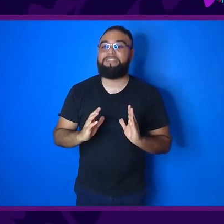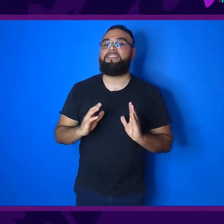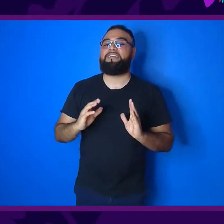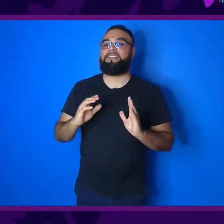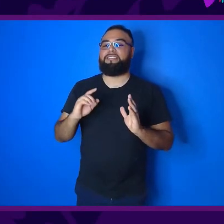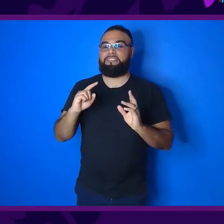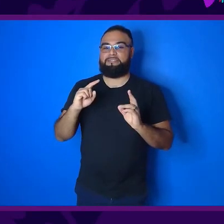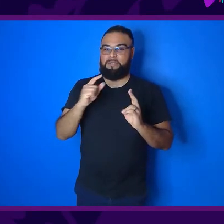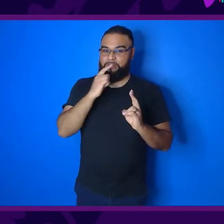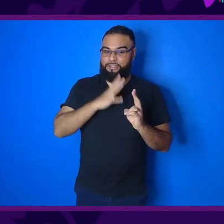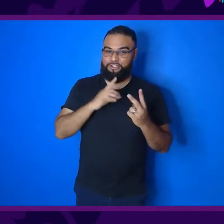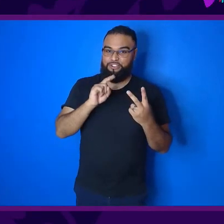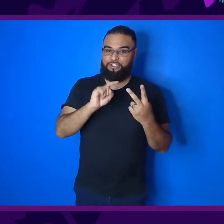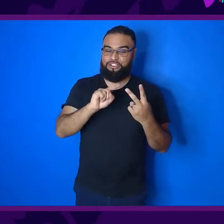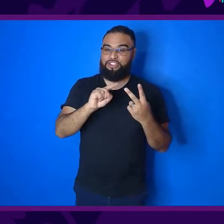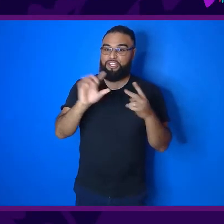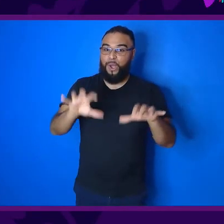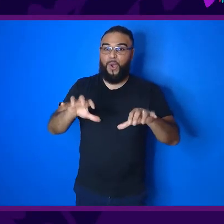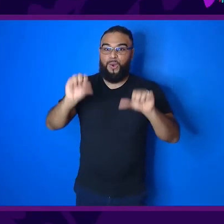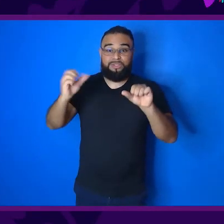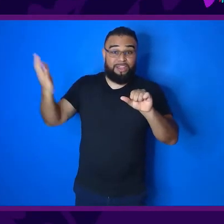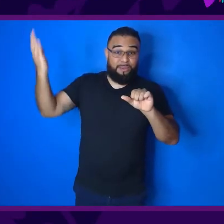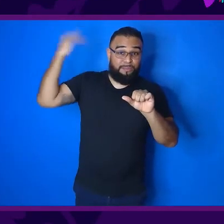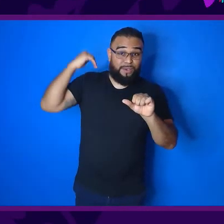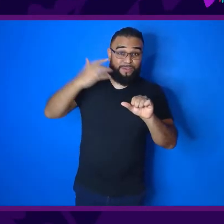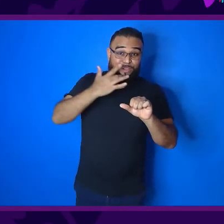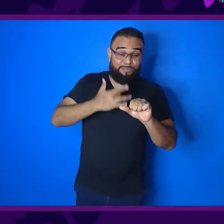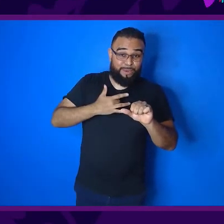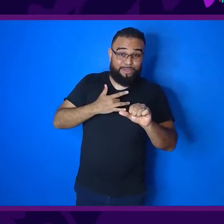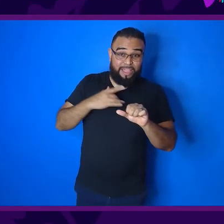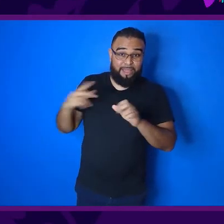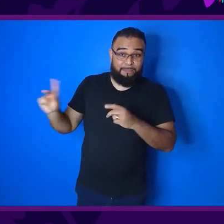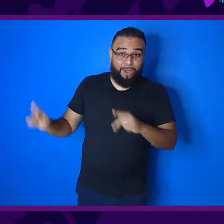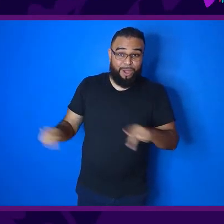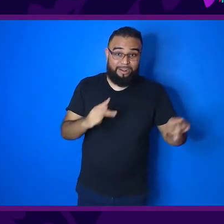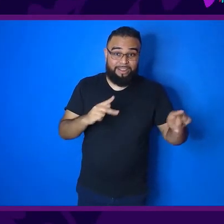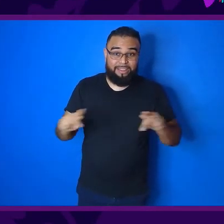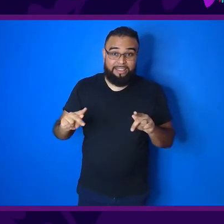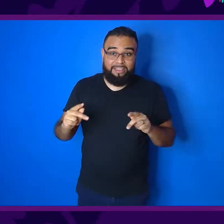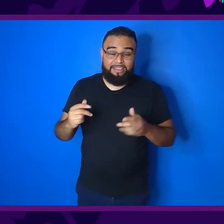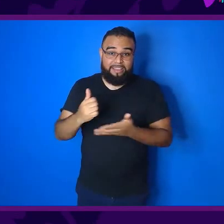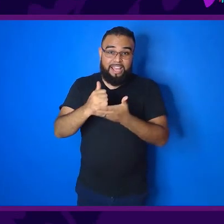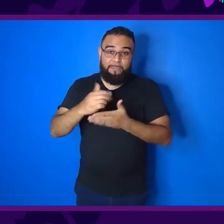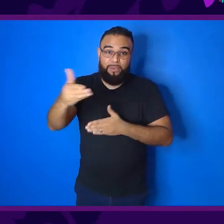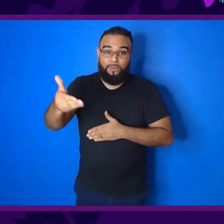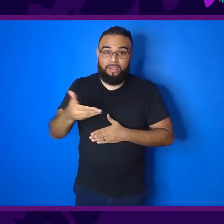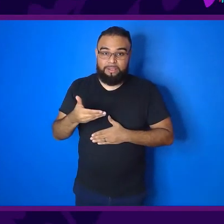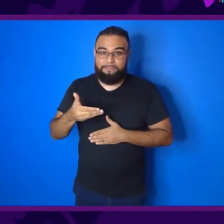hosted one of your previous birthday parties. Please help me welcome Alfre Woodard.